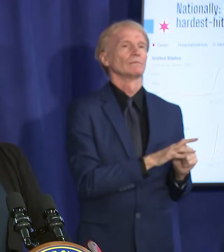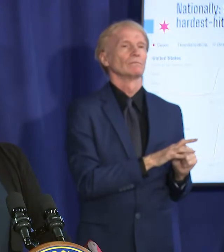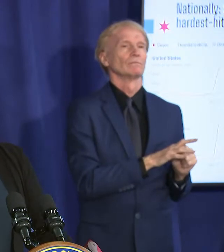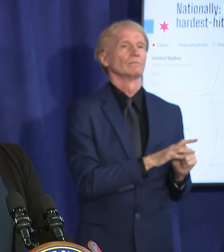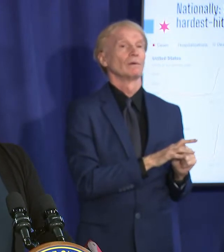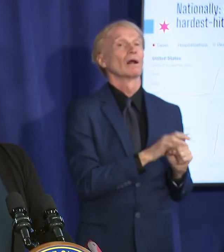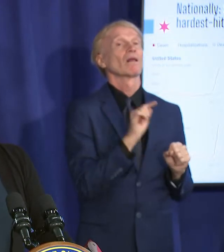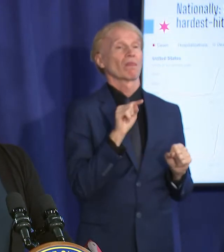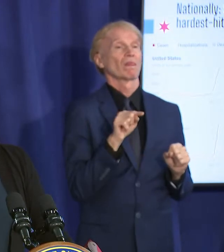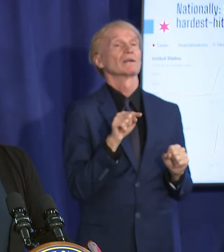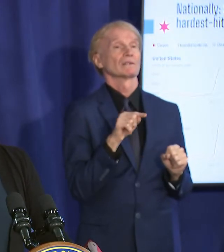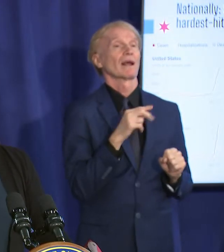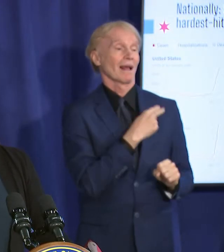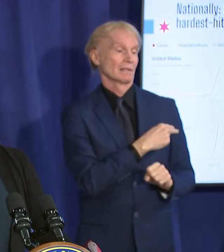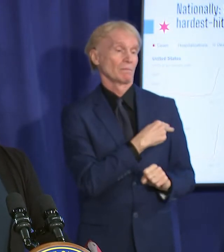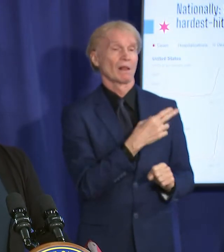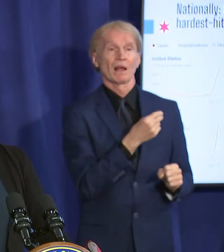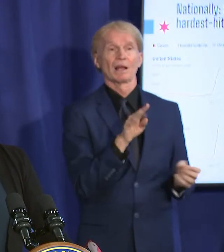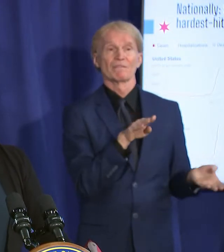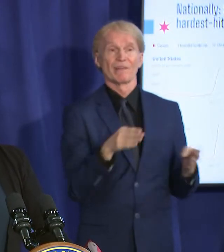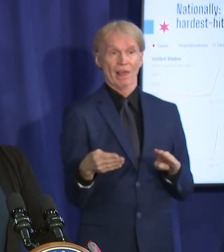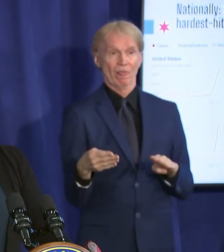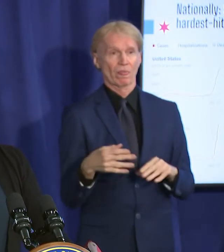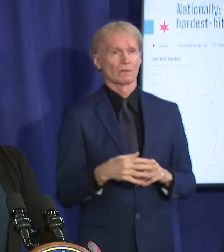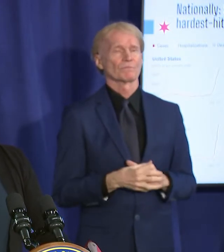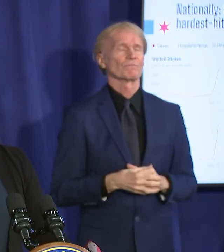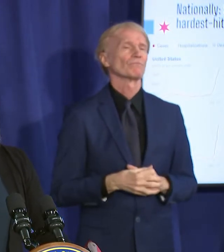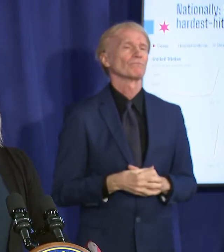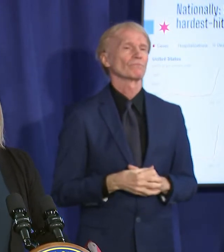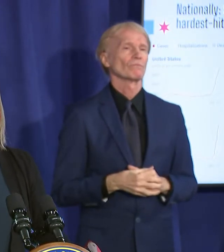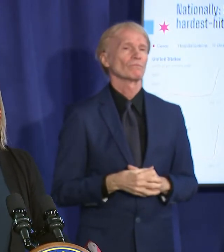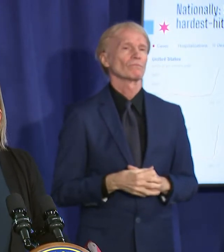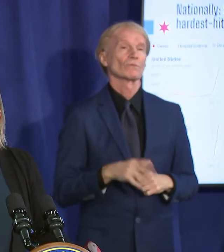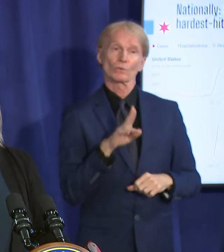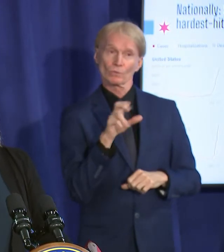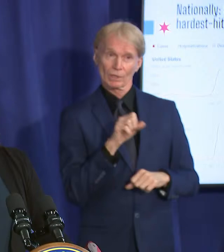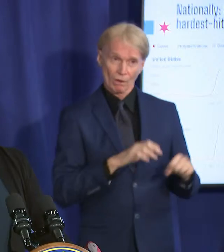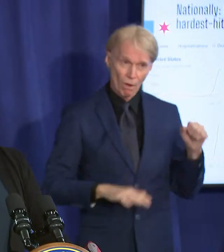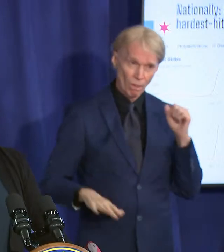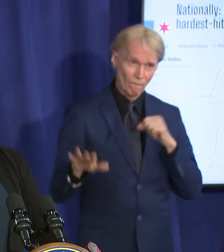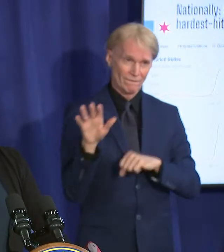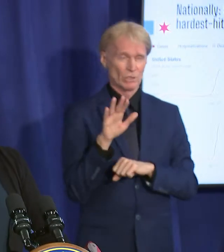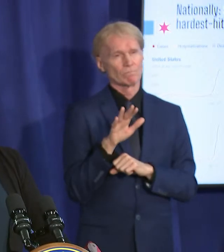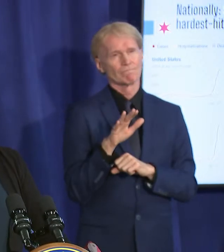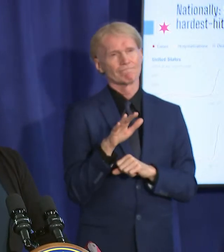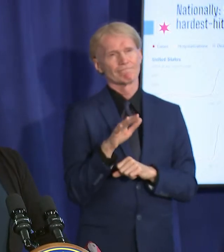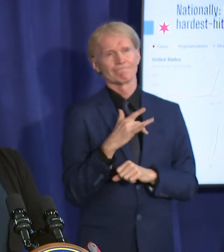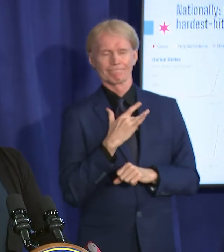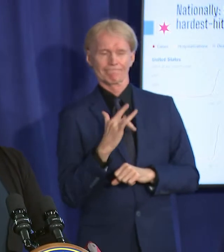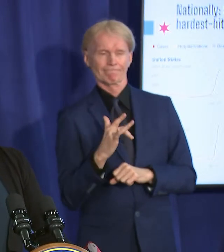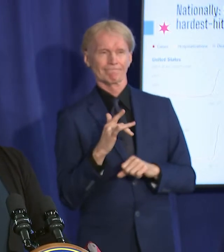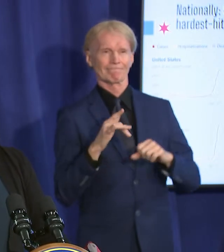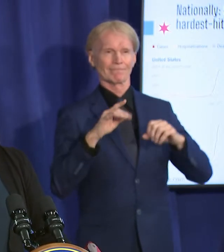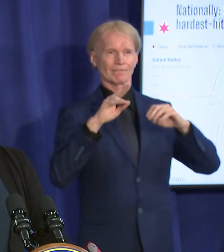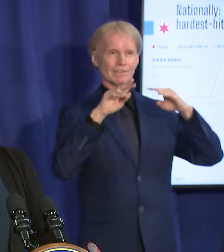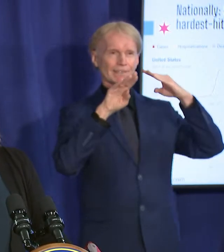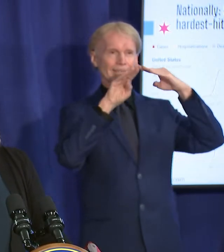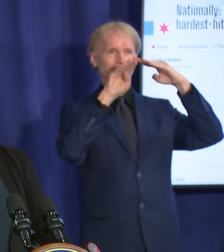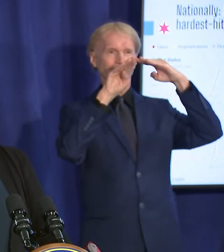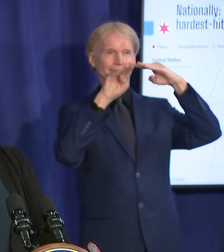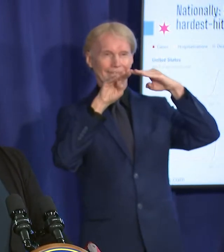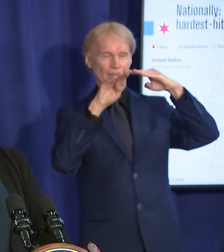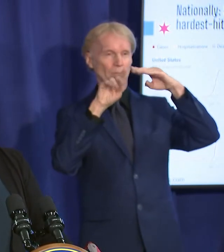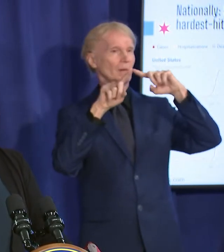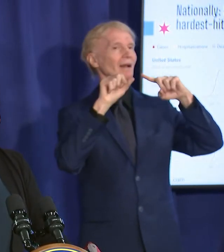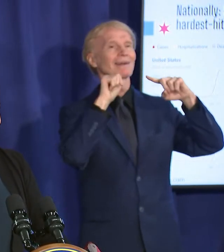cases. This is cases, hospitalizations, and deaths. The country overall perhaps just starting to plateau, but that is not at